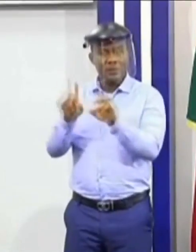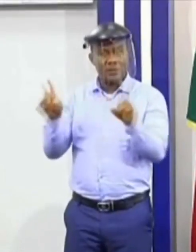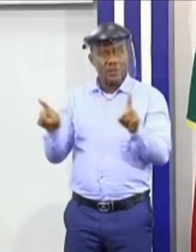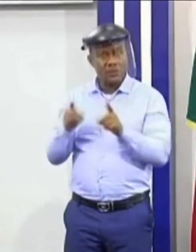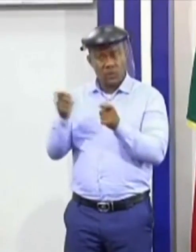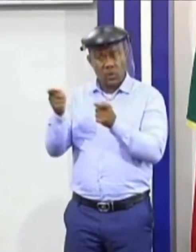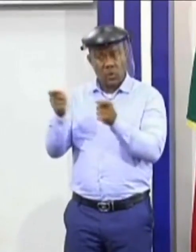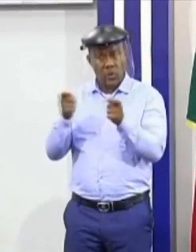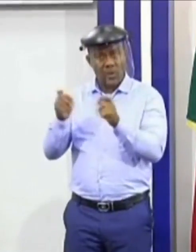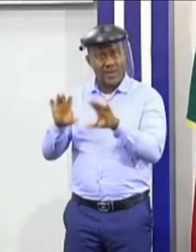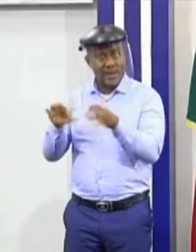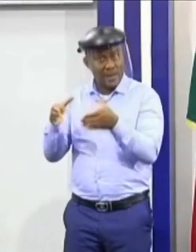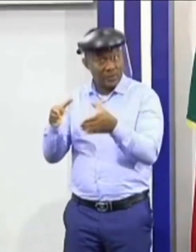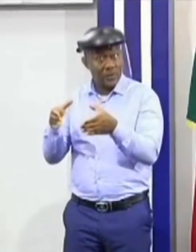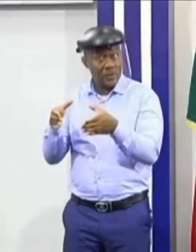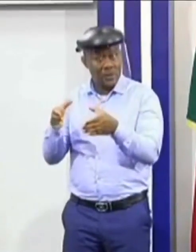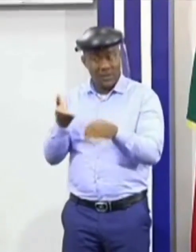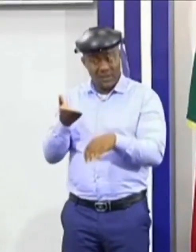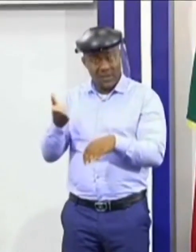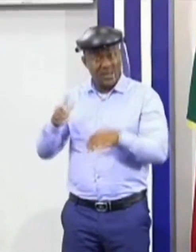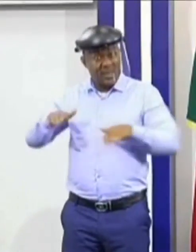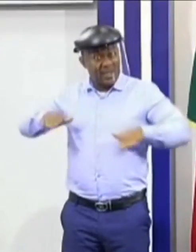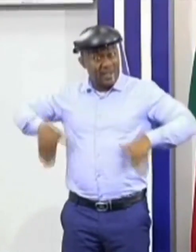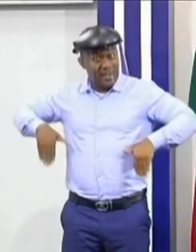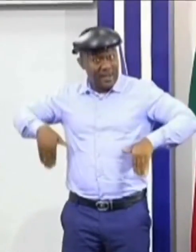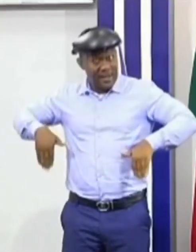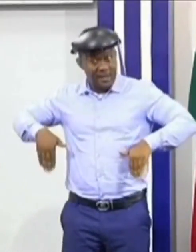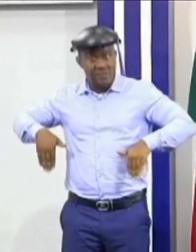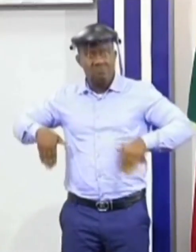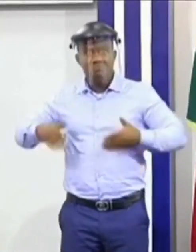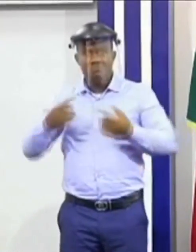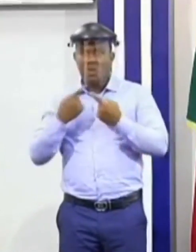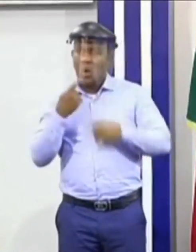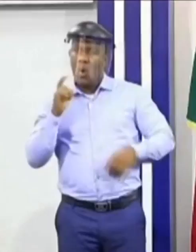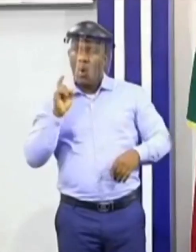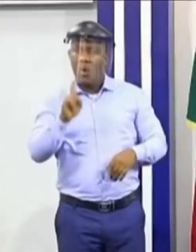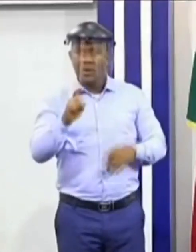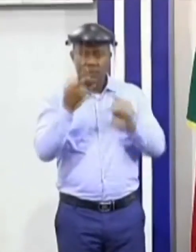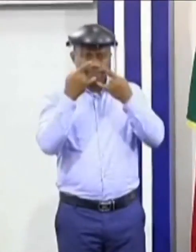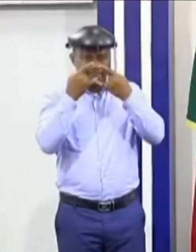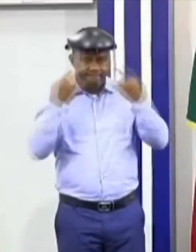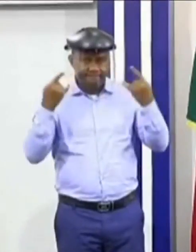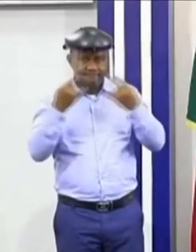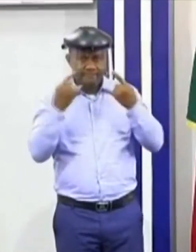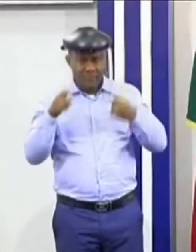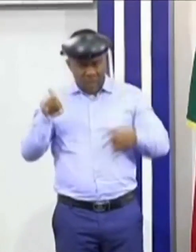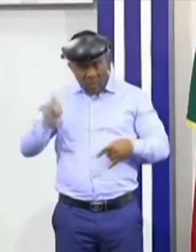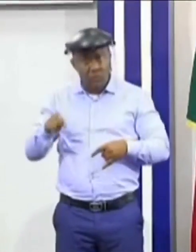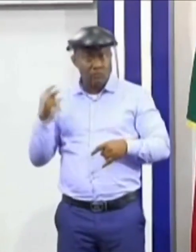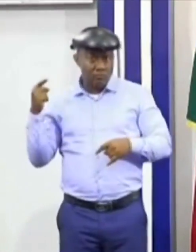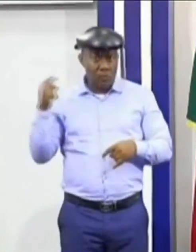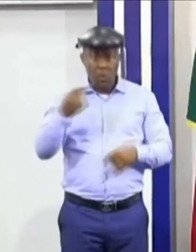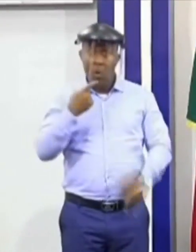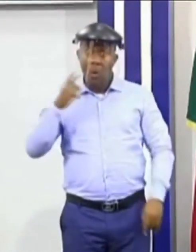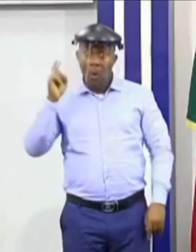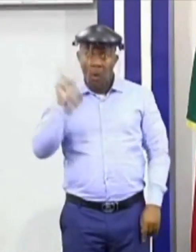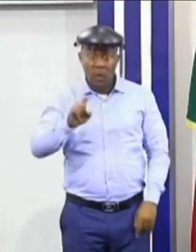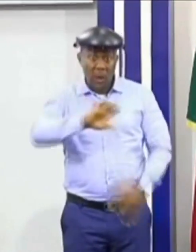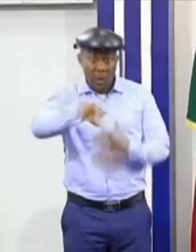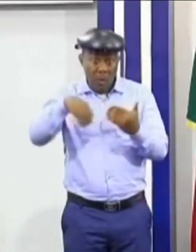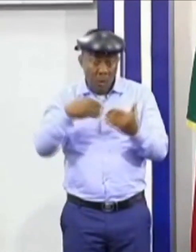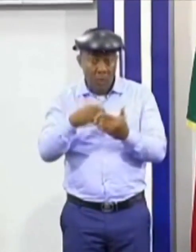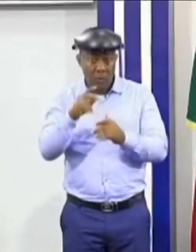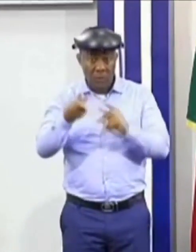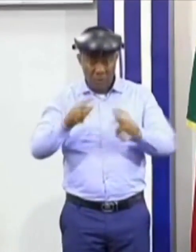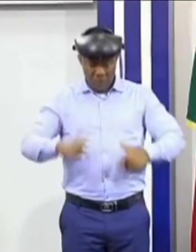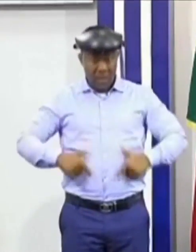have that are yet to kick in their compliance measures to go full throttle and ensure that there's